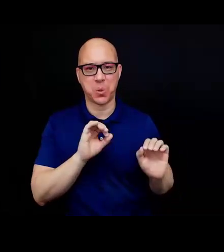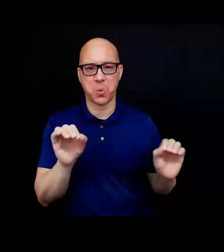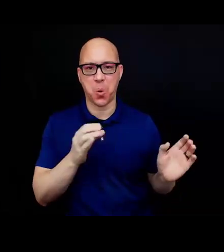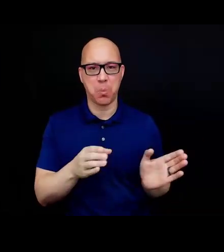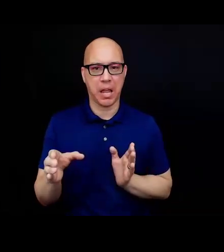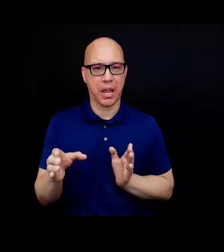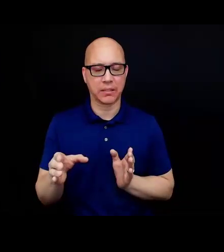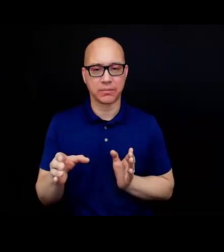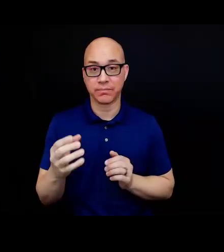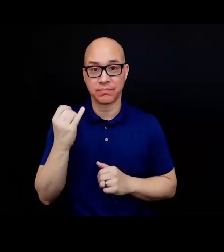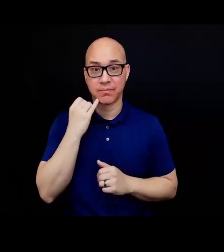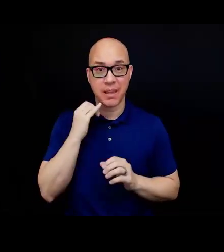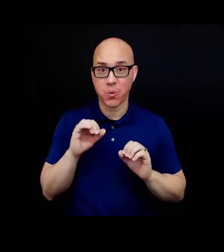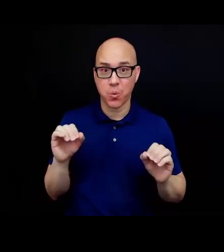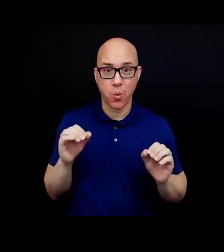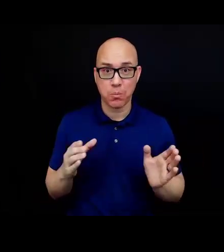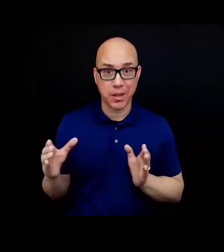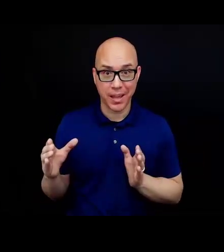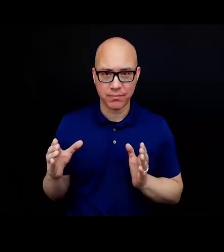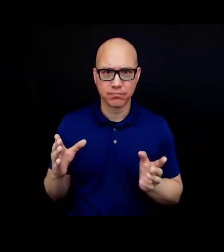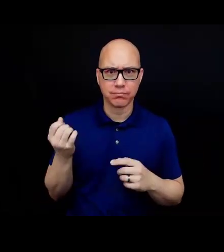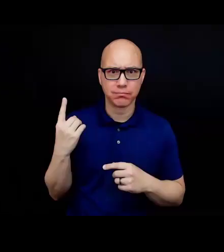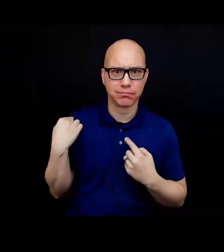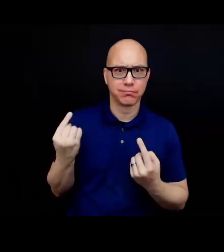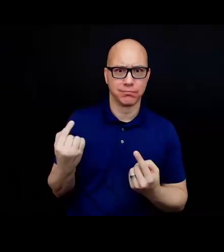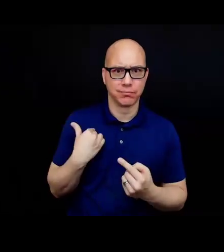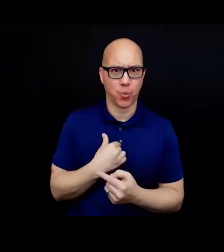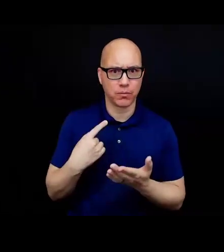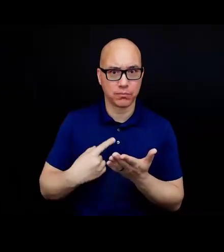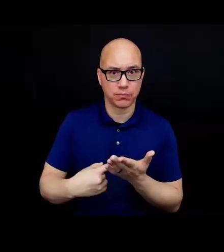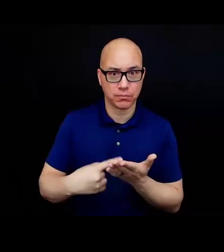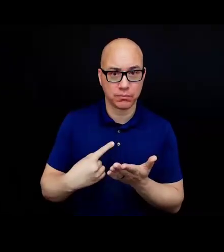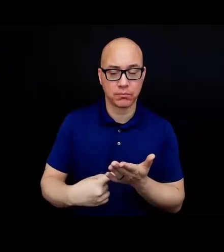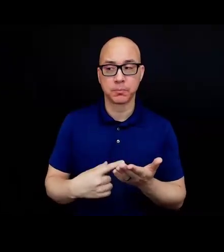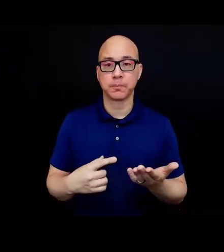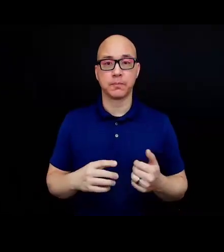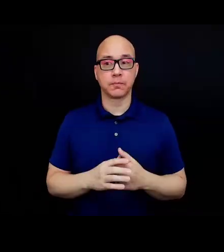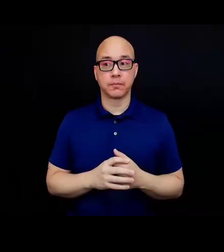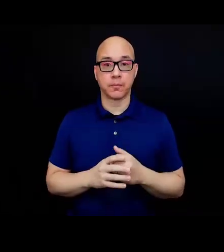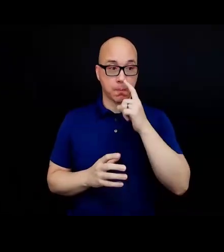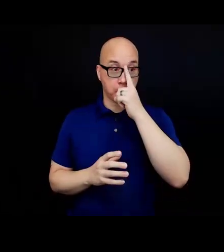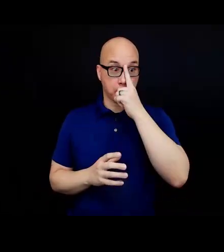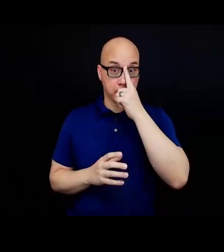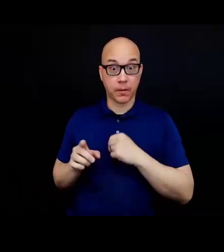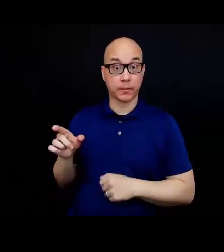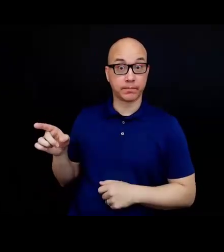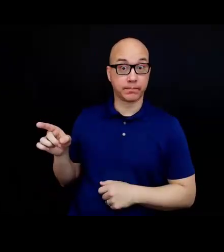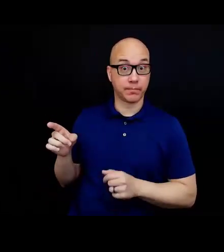if you don't have a plan, like we're discussing now, this is assumptions,